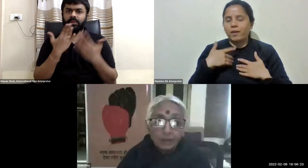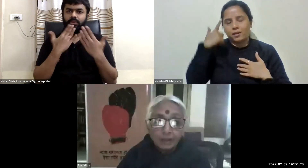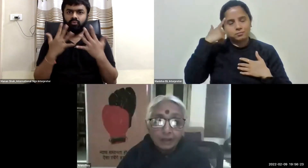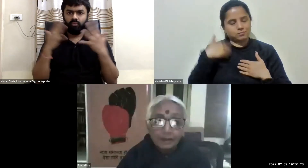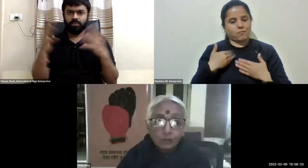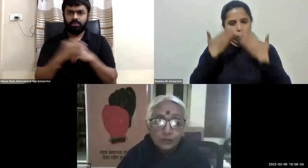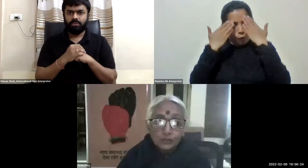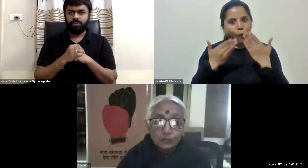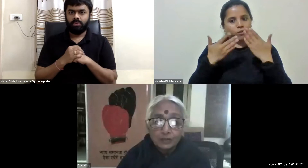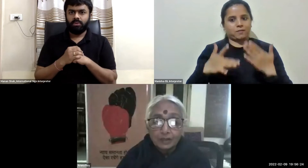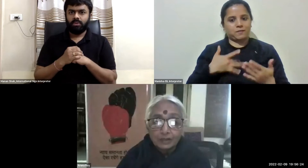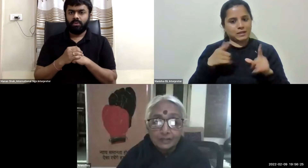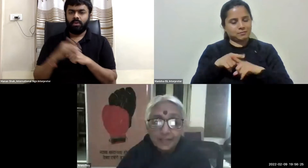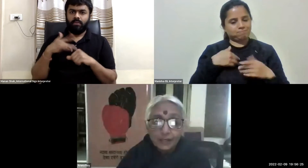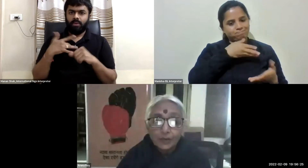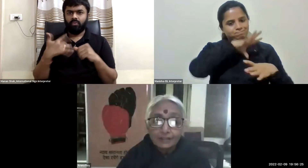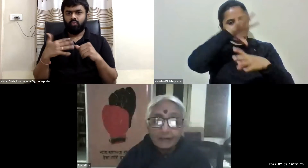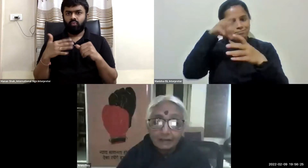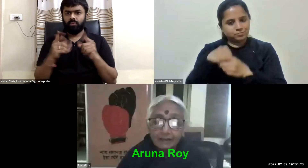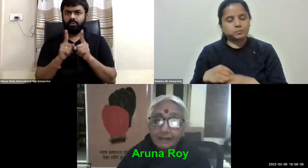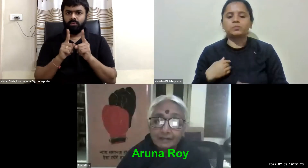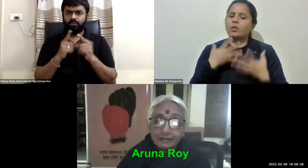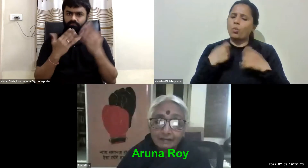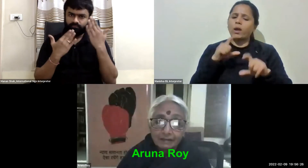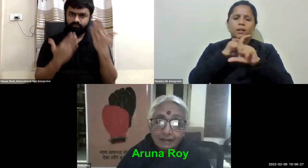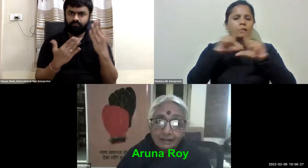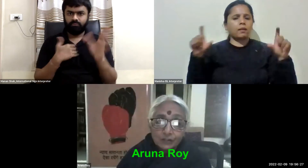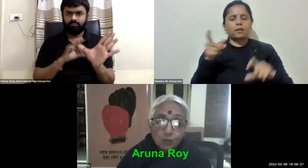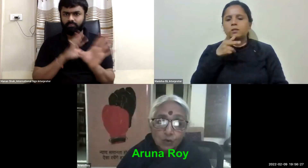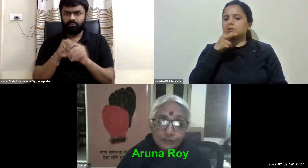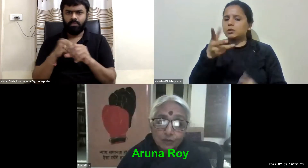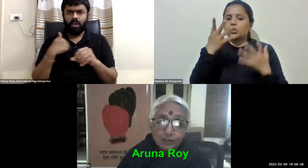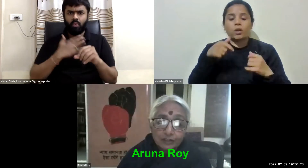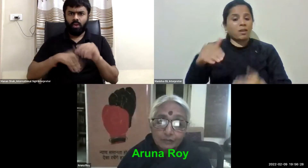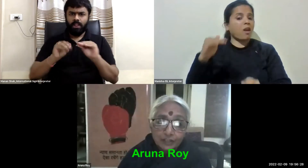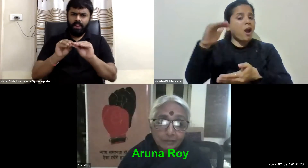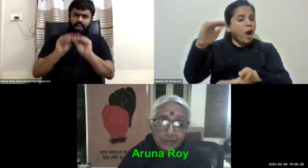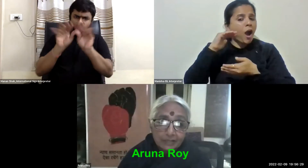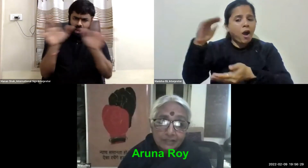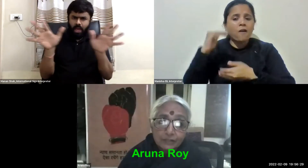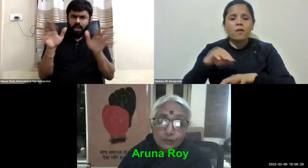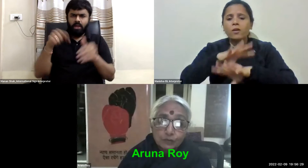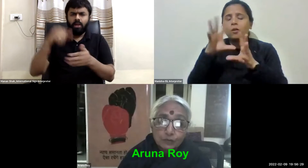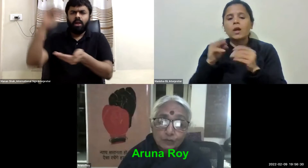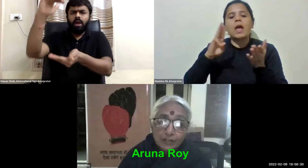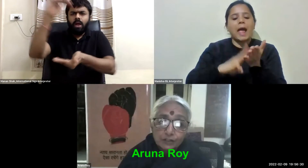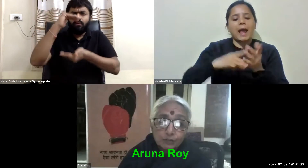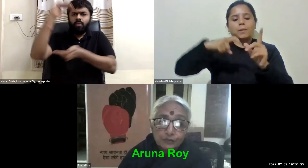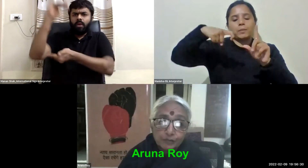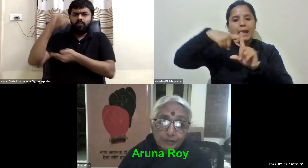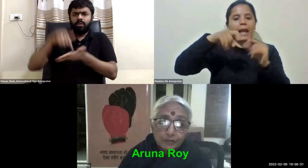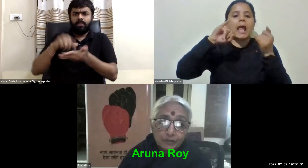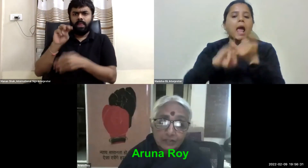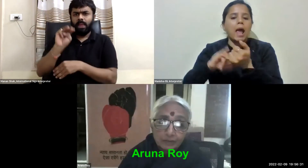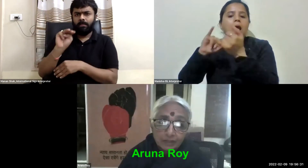you. And I want to say quite clearly that these awards have all come to the MKSS and to larger groups